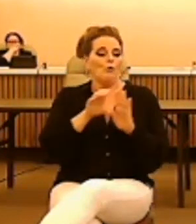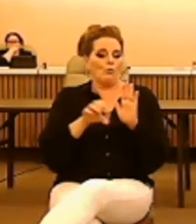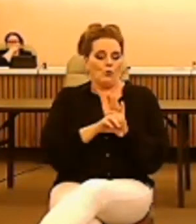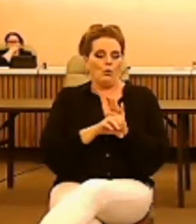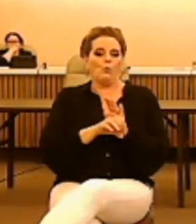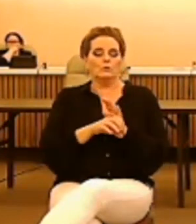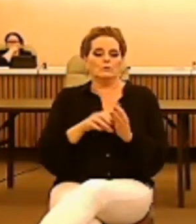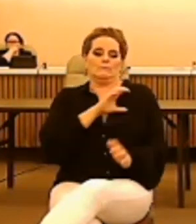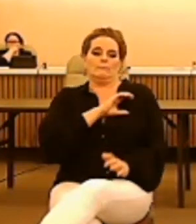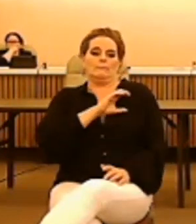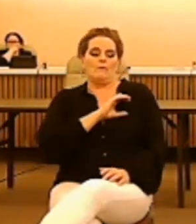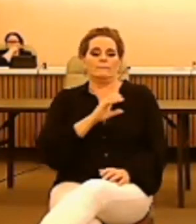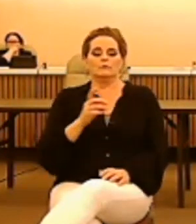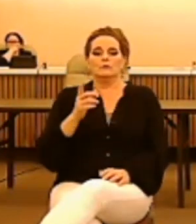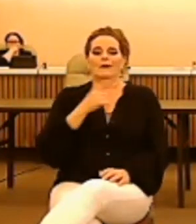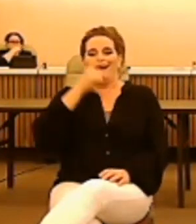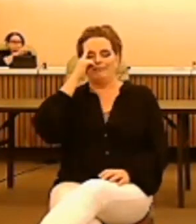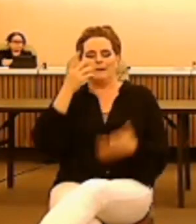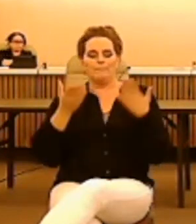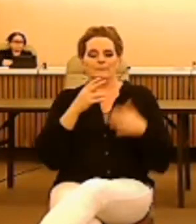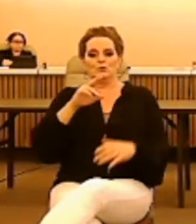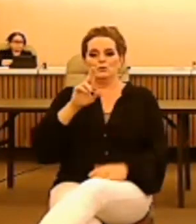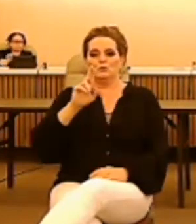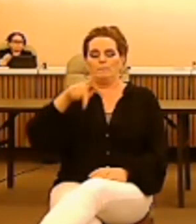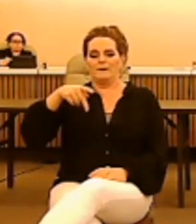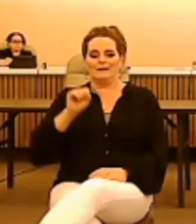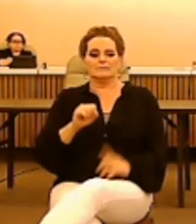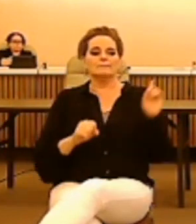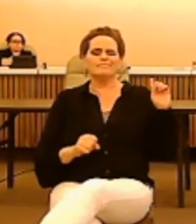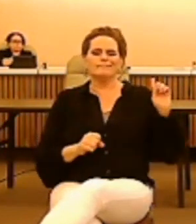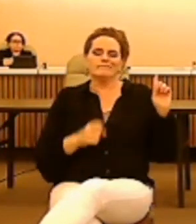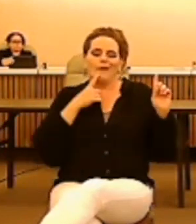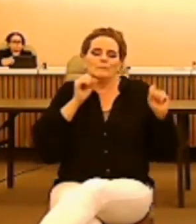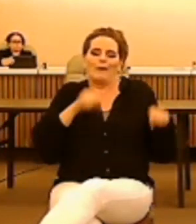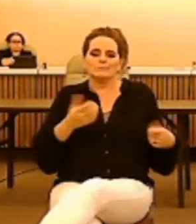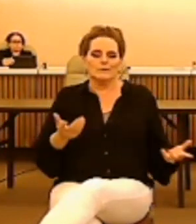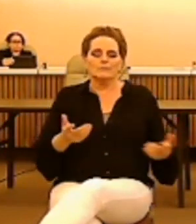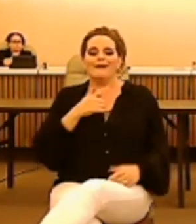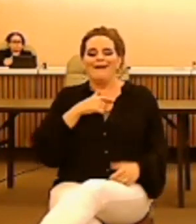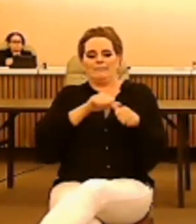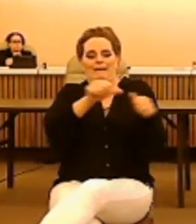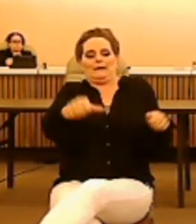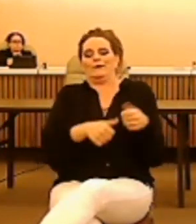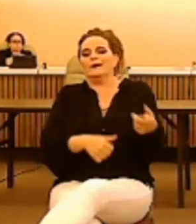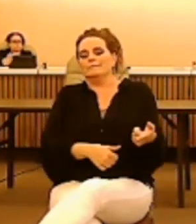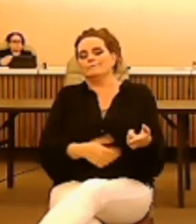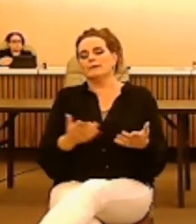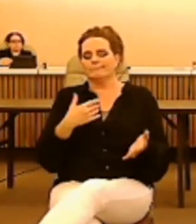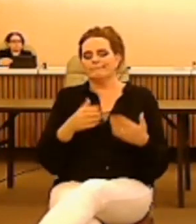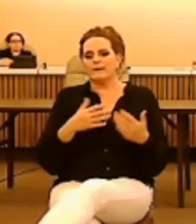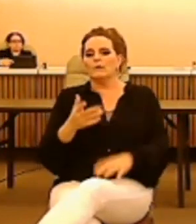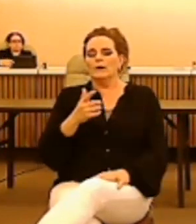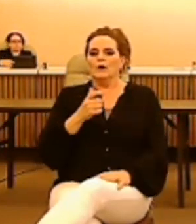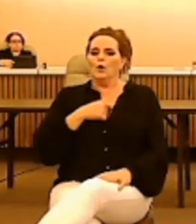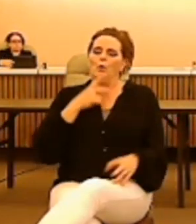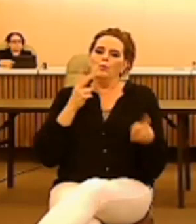So I think it might be UPS. it's distinctly possible. They're back It's lots. that area when we looked at it, but yeah, we'll work